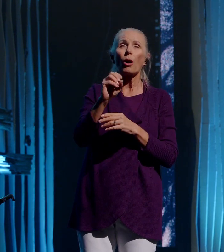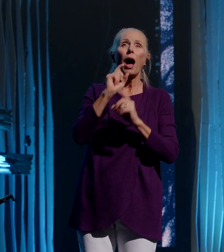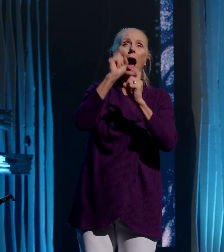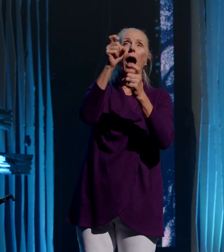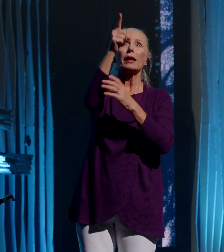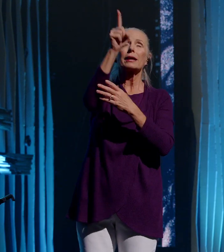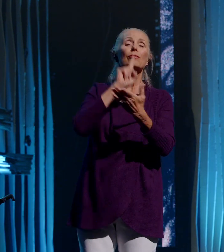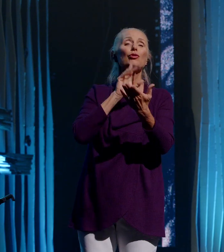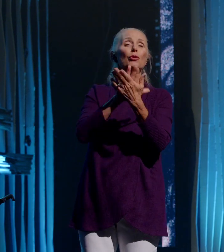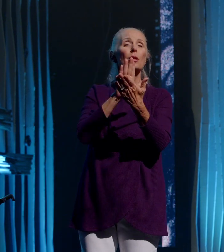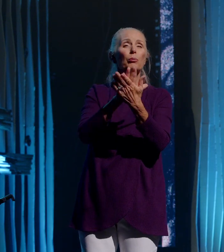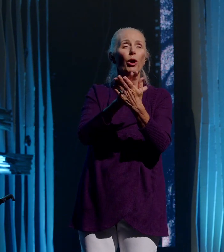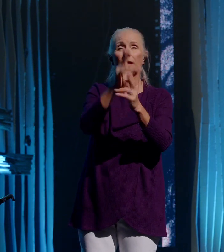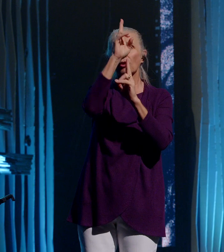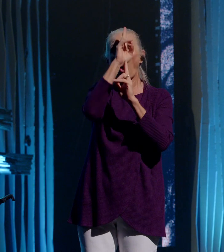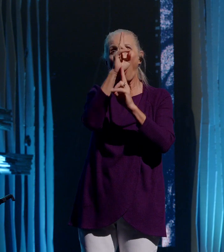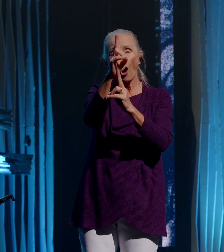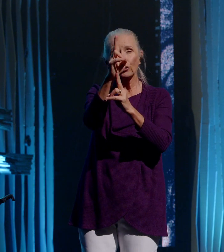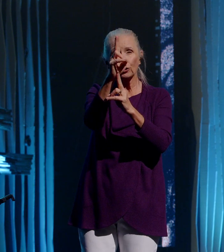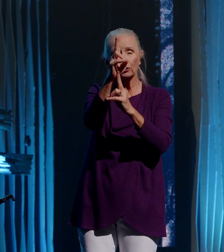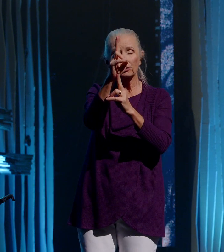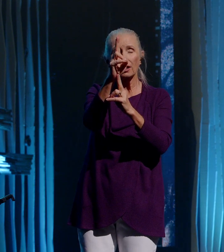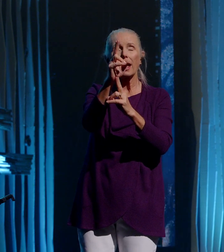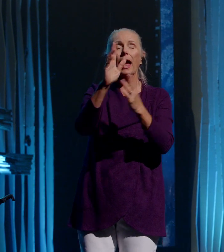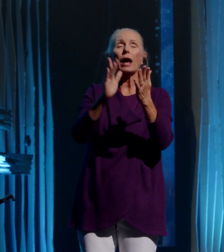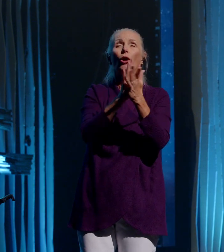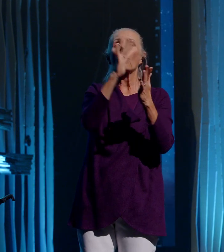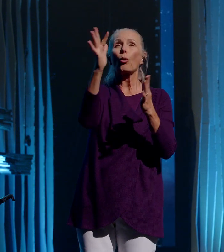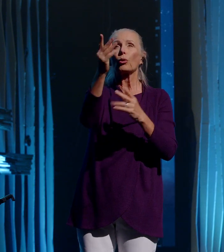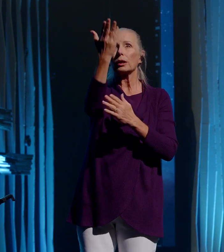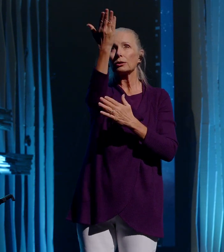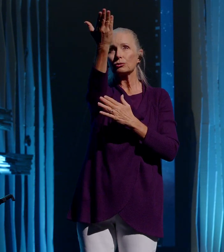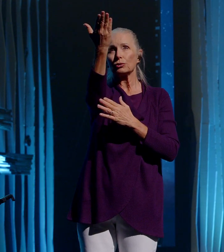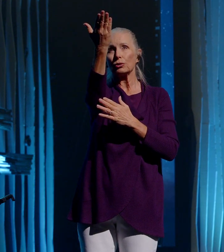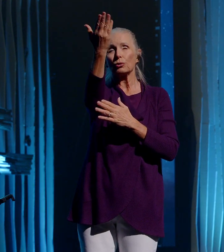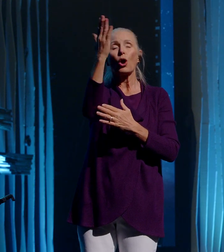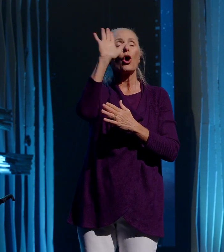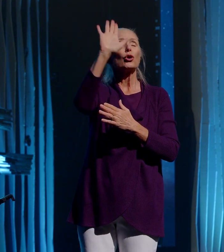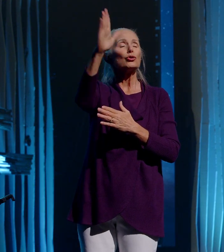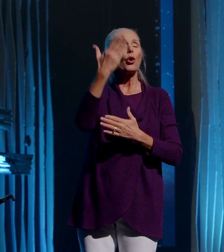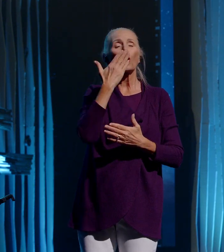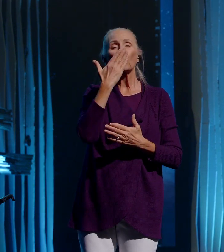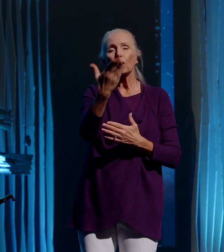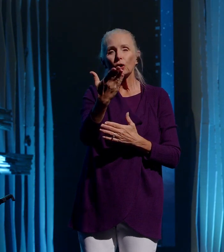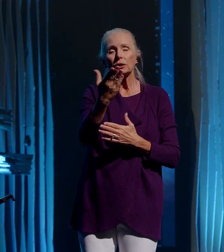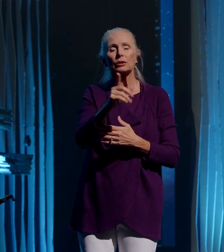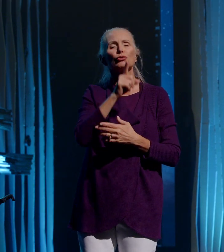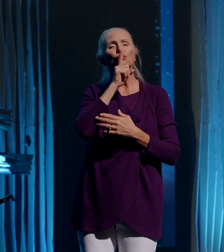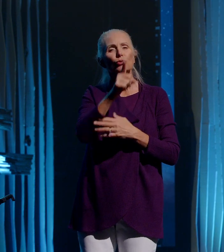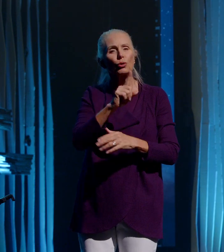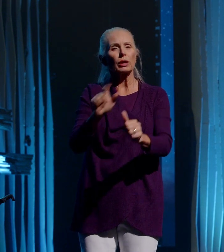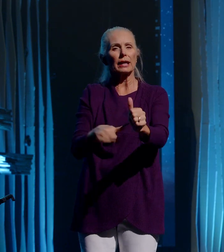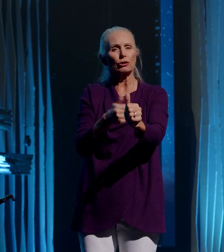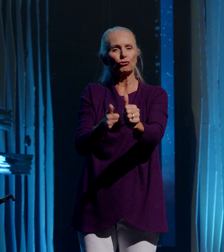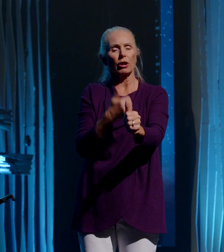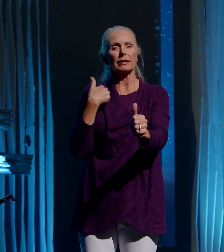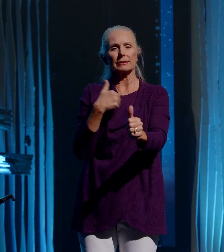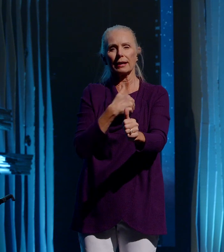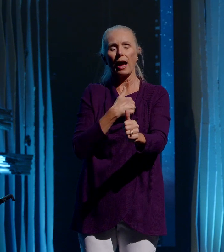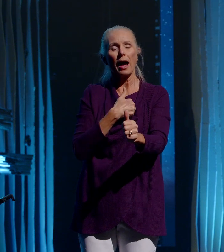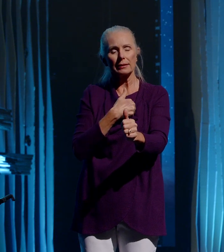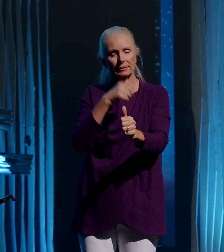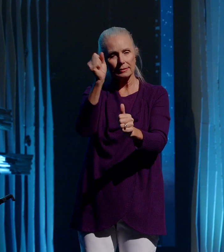praise. We give you honor. We give you adoration. We give you glory. Your goodness is truly chasing after us, and it's running after